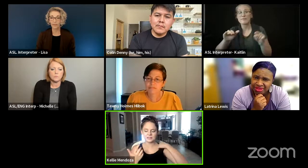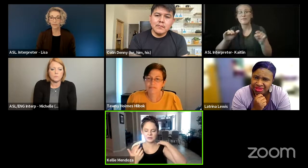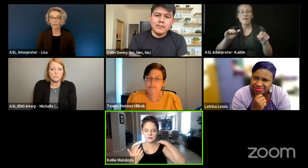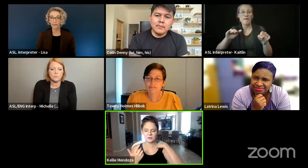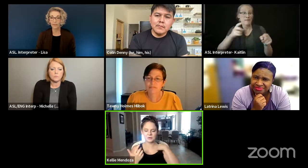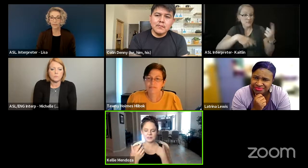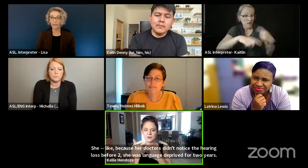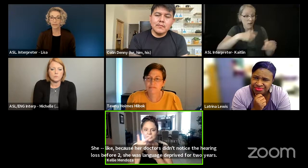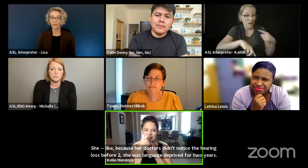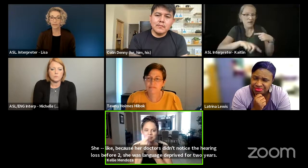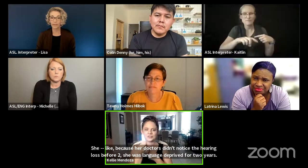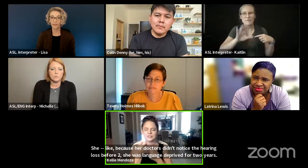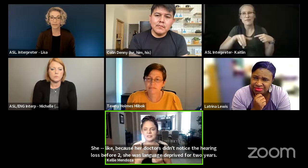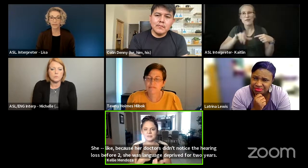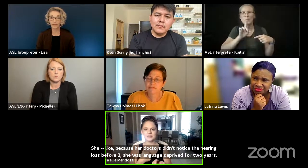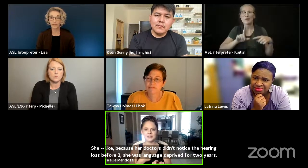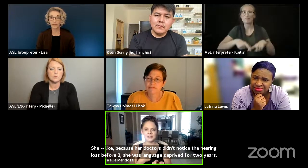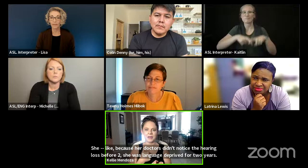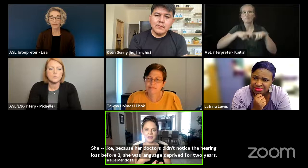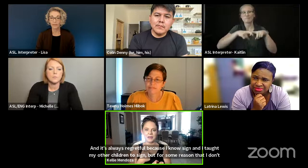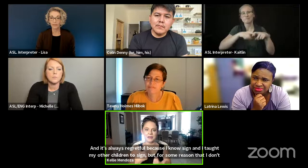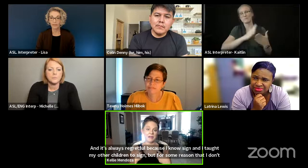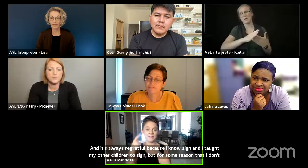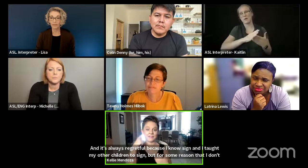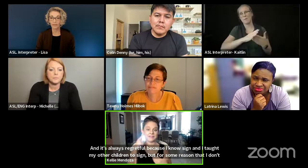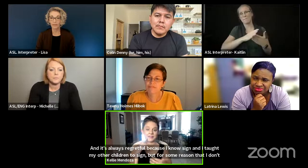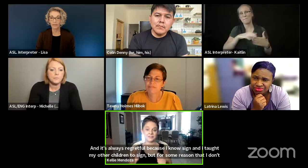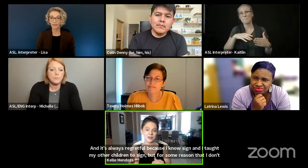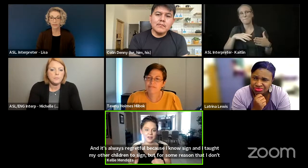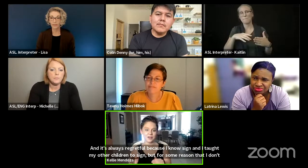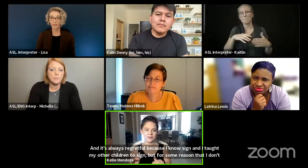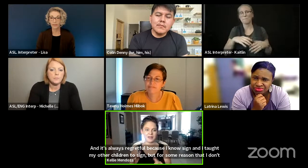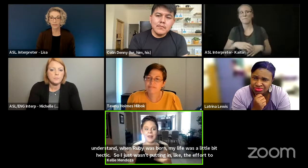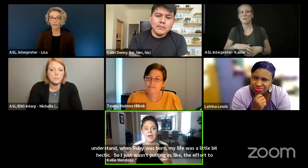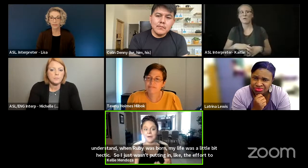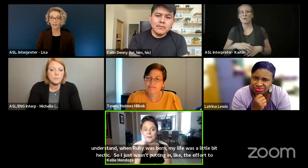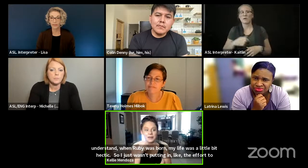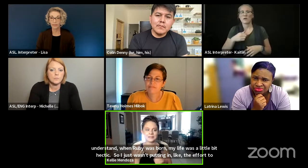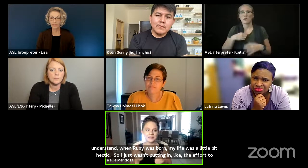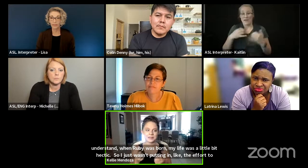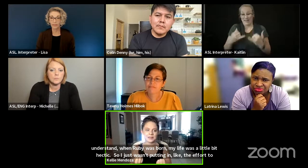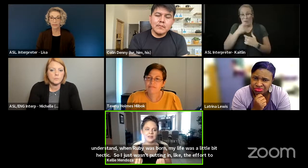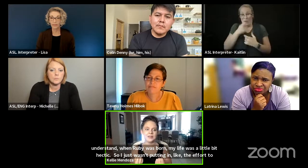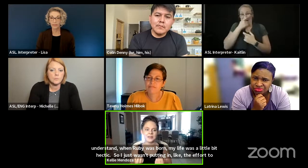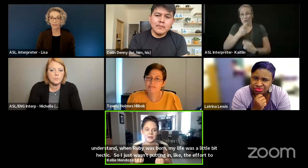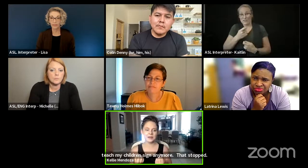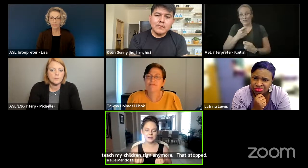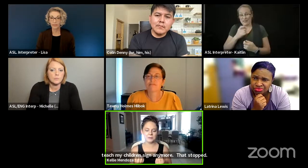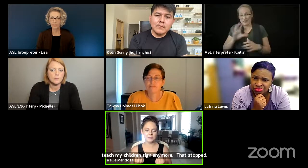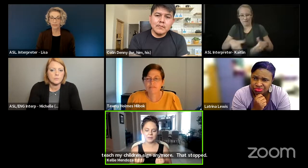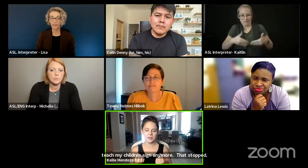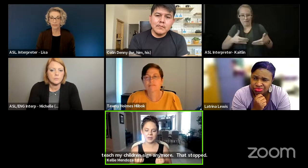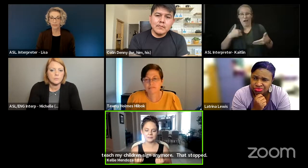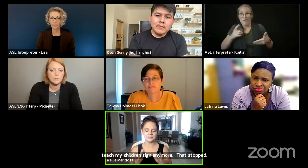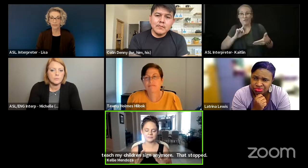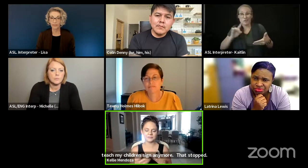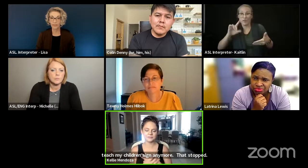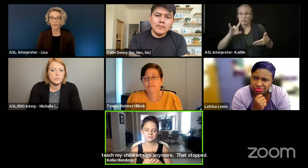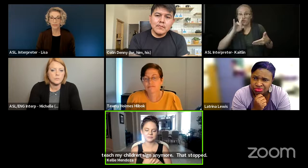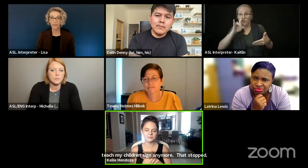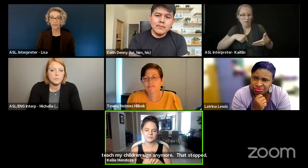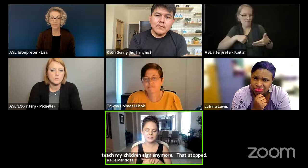And so it's always interesting to me that I had this deaf child and now I'm not signing.